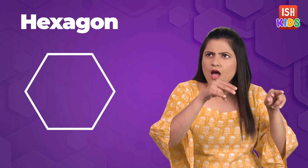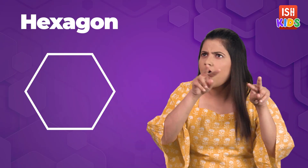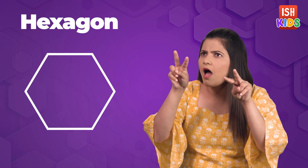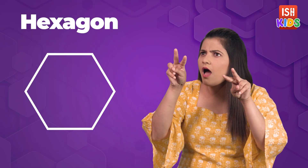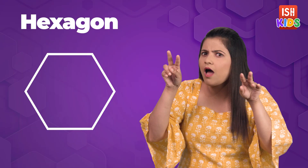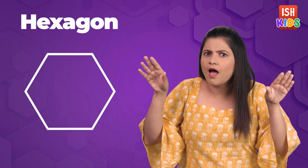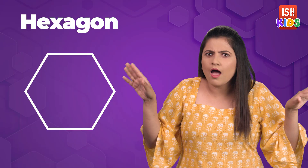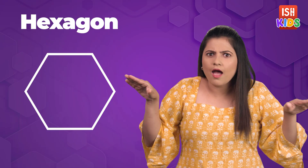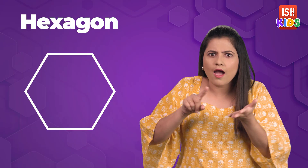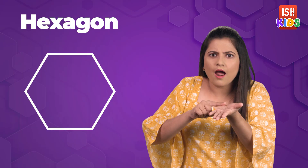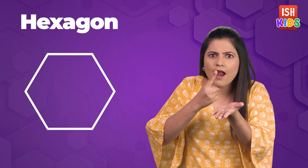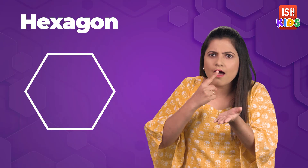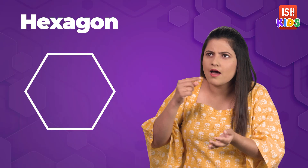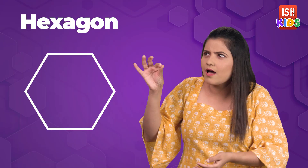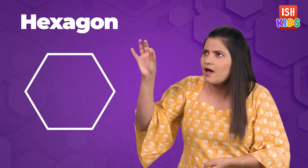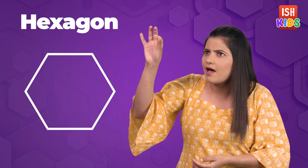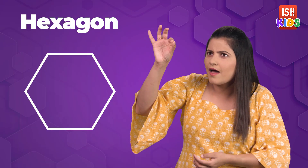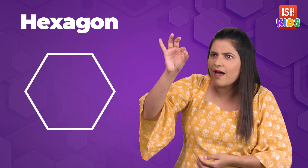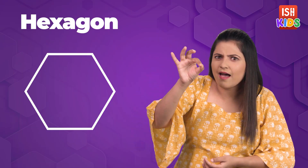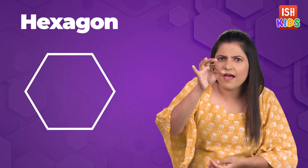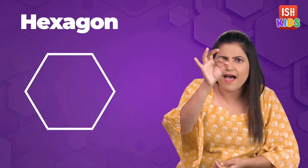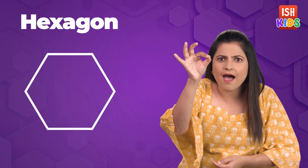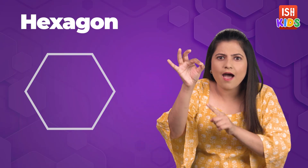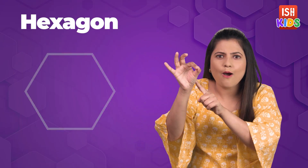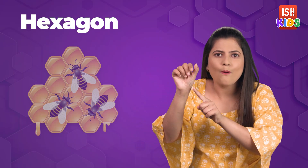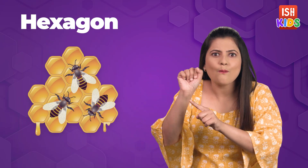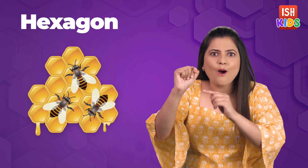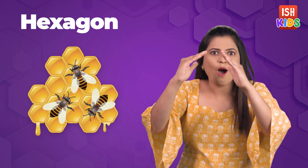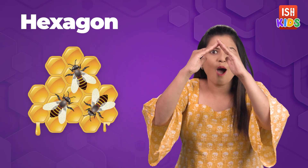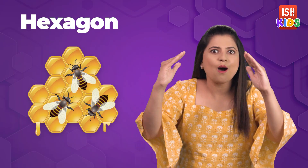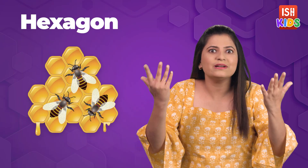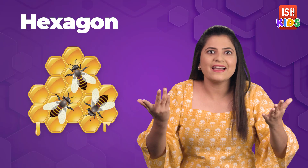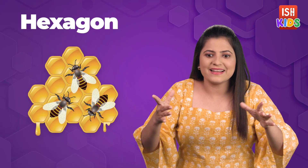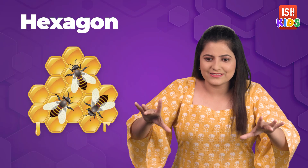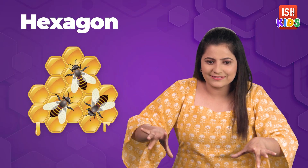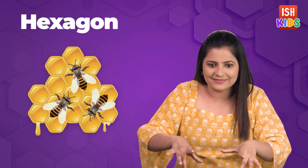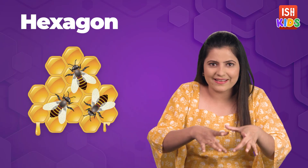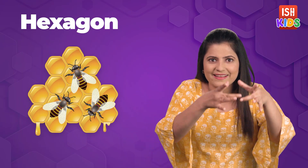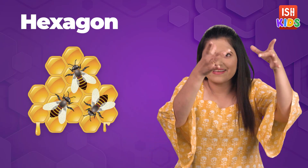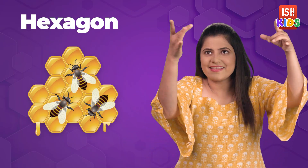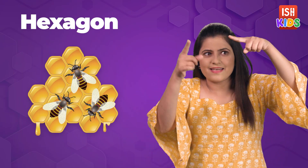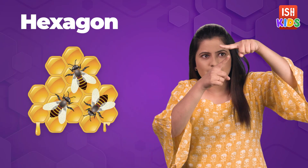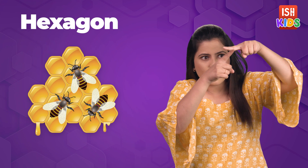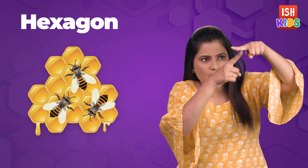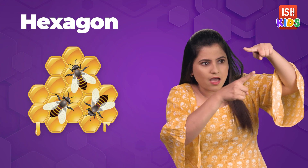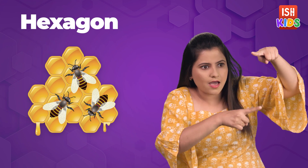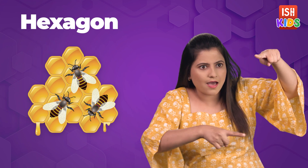outdoors, you must have seen the honeybee flying towards its beehive.